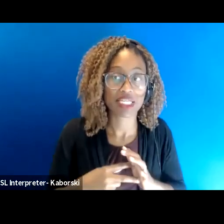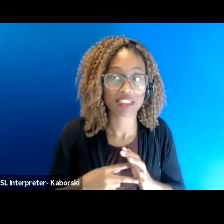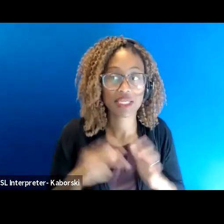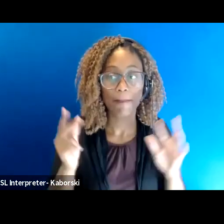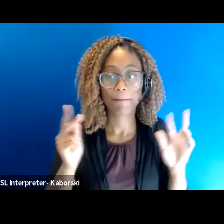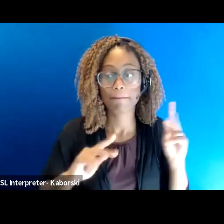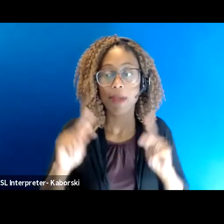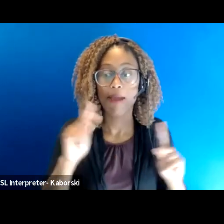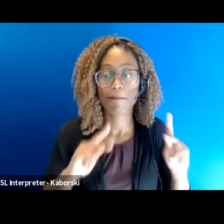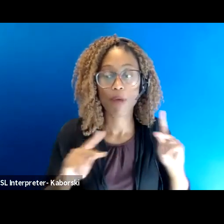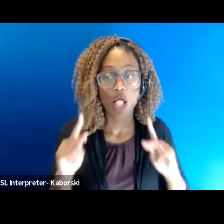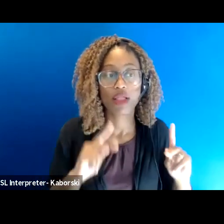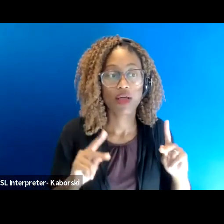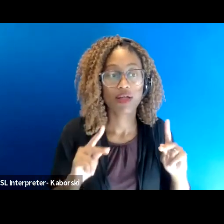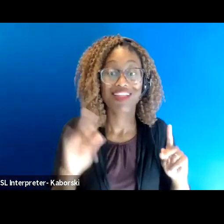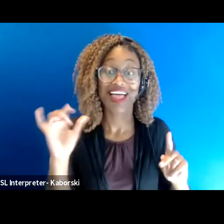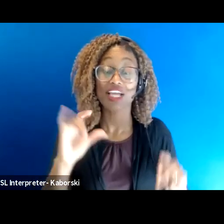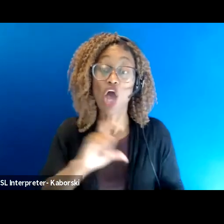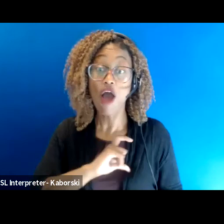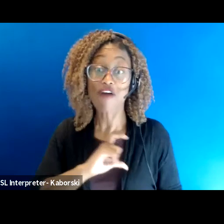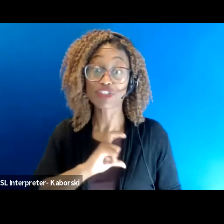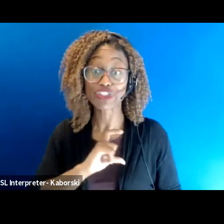people, an officer like